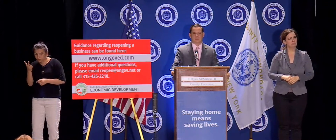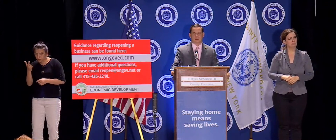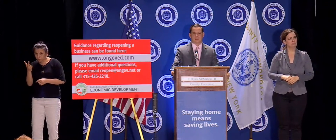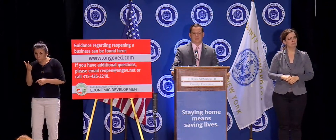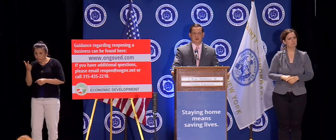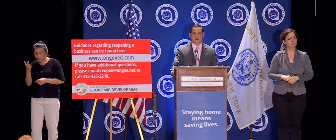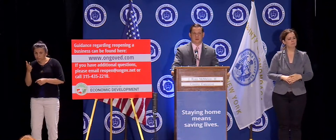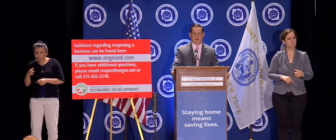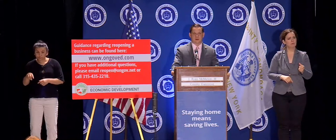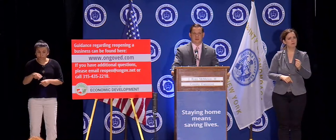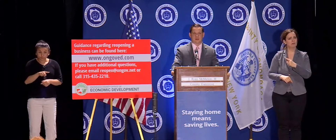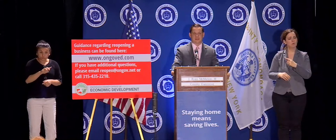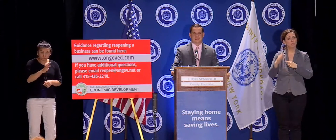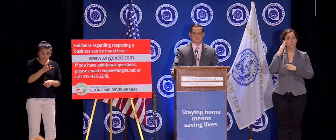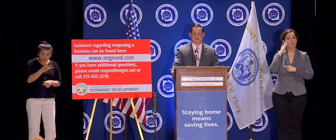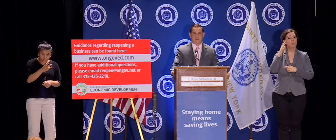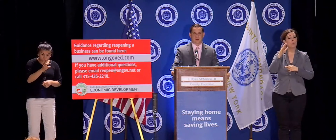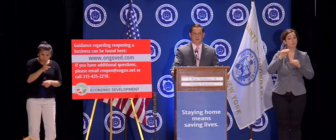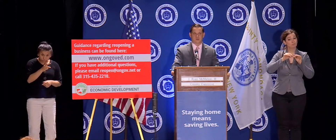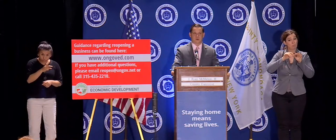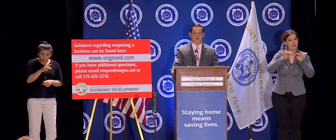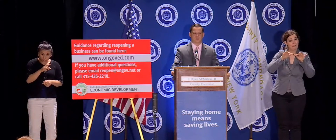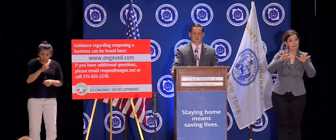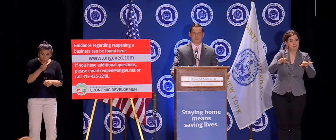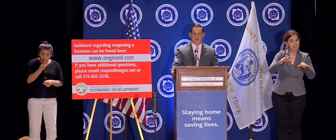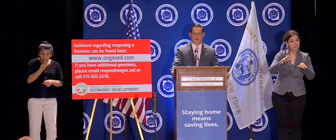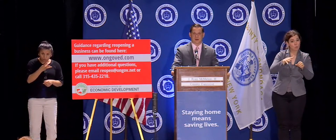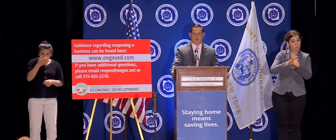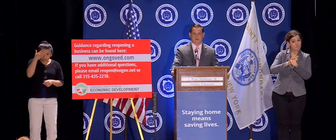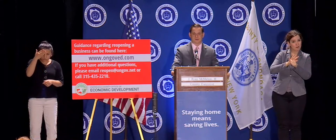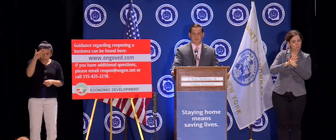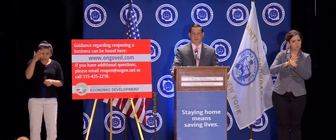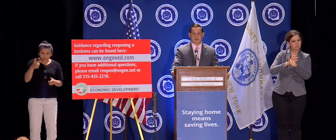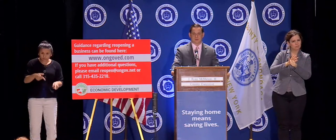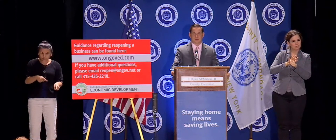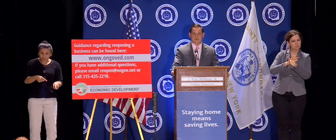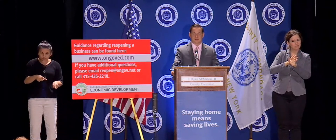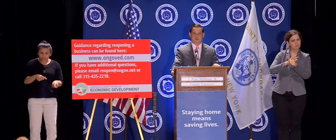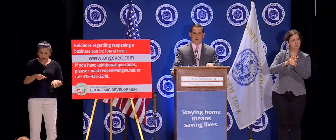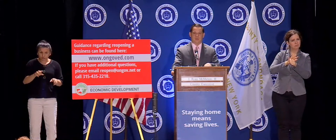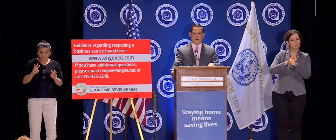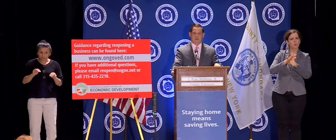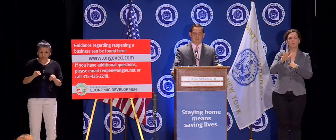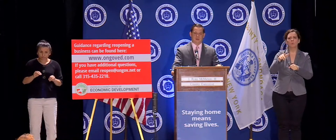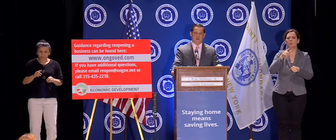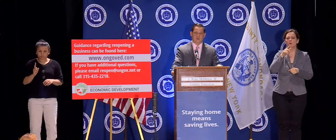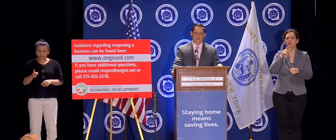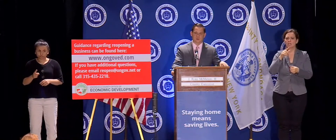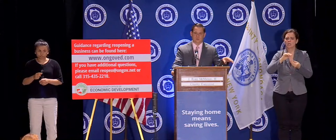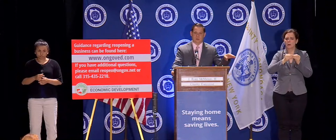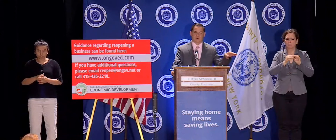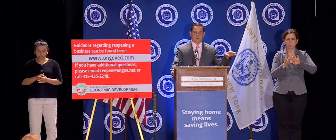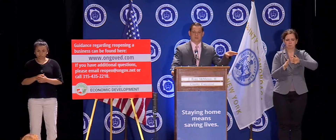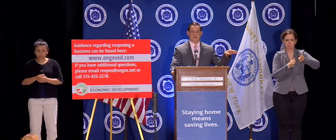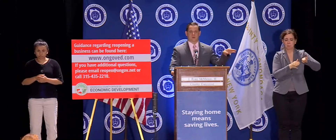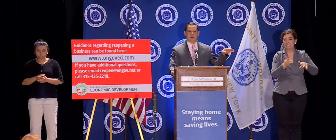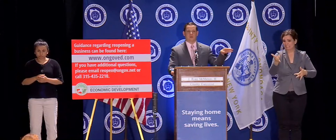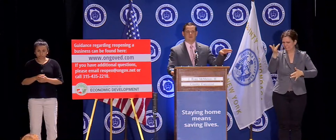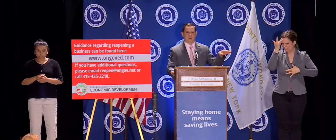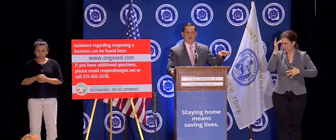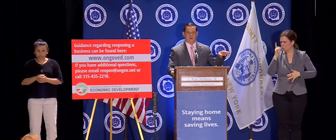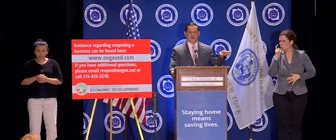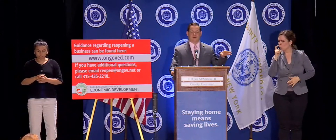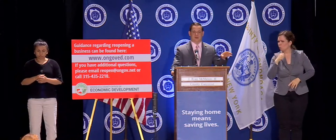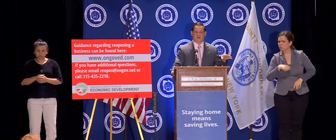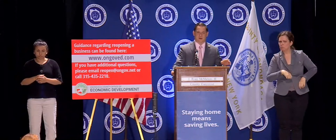spread, it's not just the numbers, but it's who's getting the virus. Because this is all about, the reason why